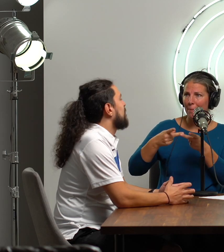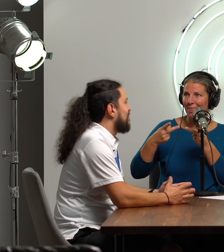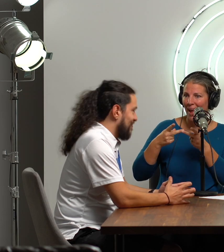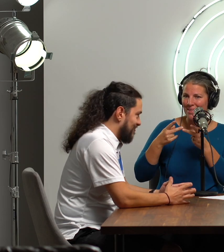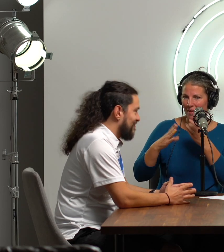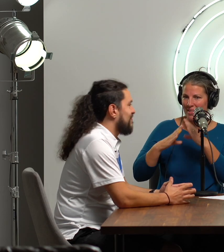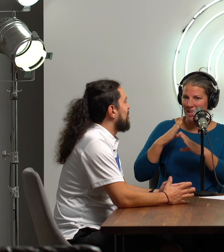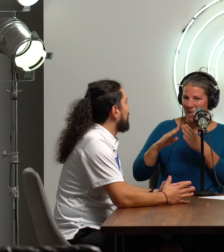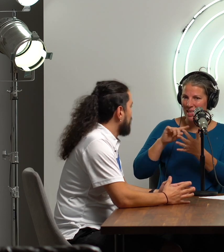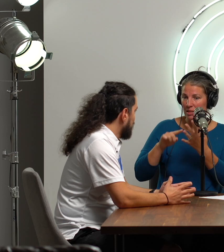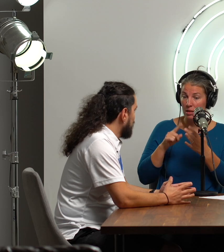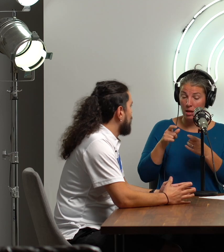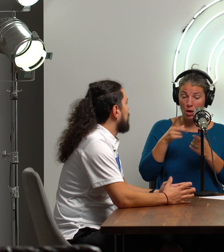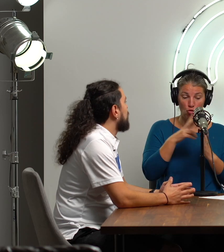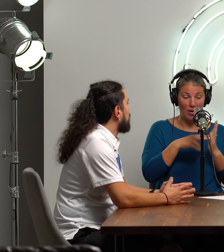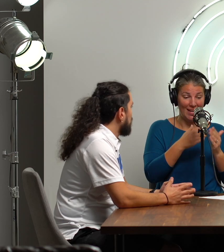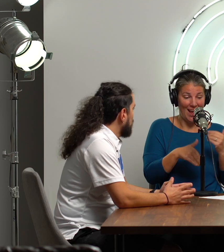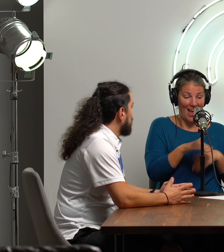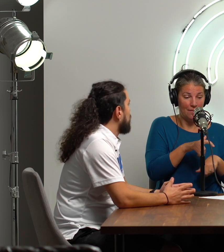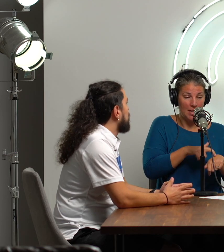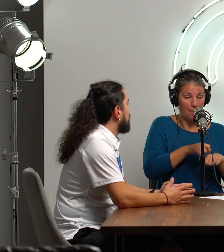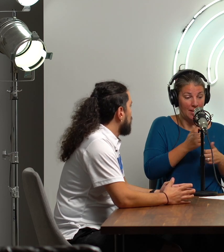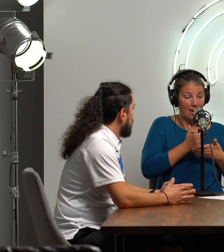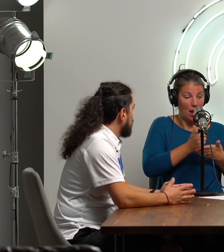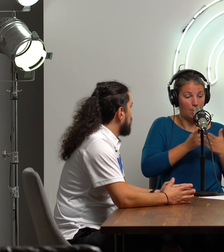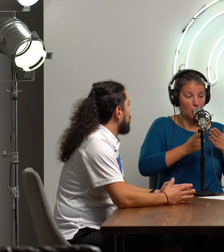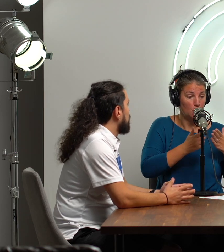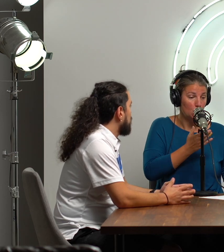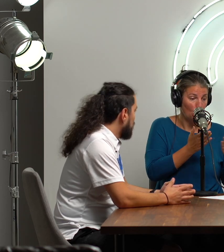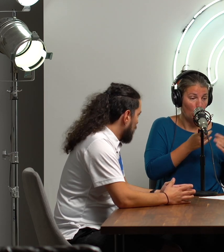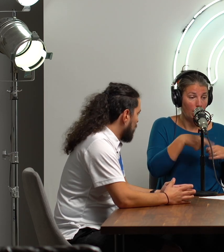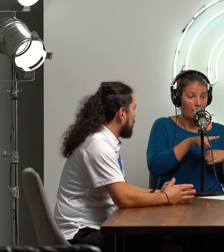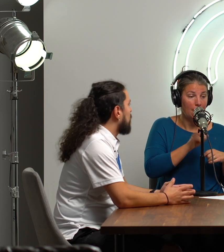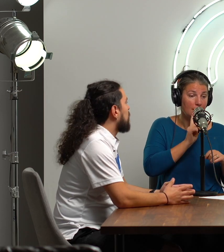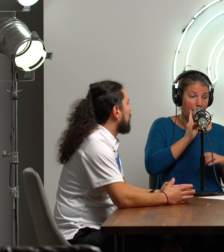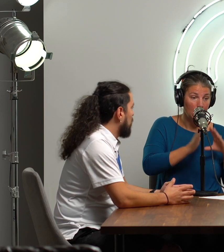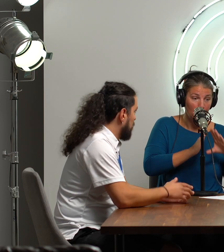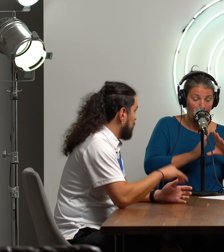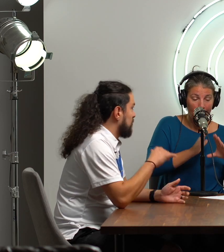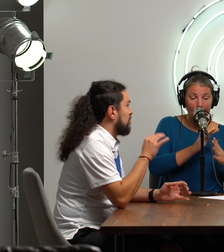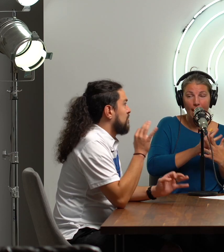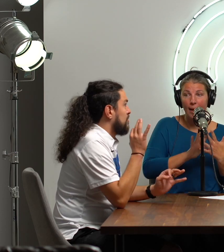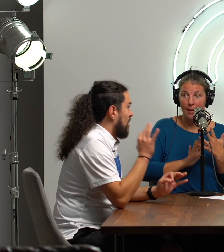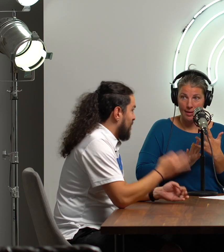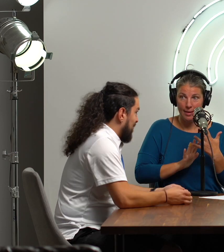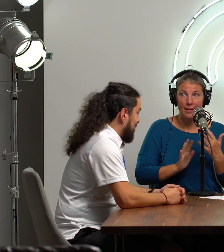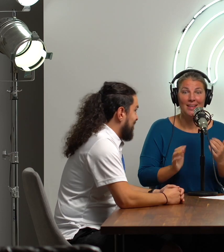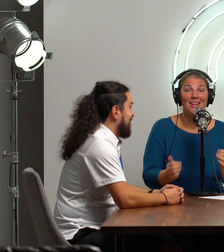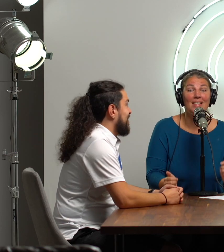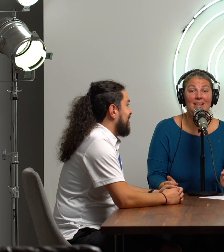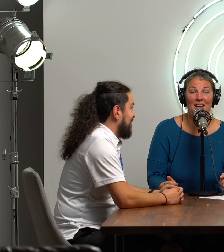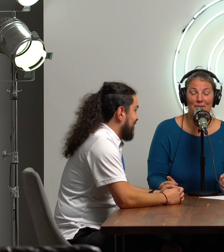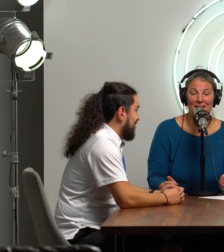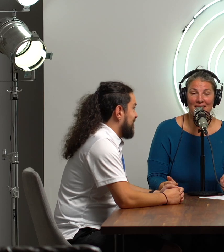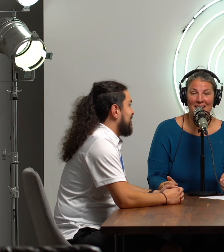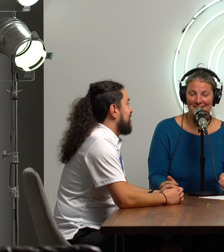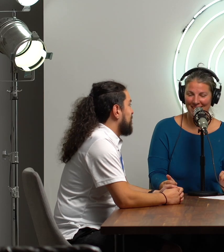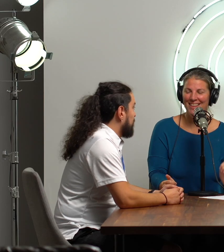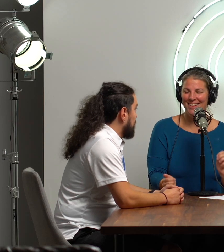help serve those who are in our deaf community and so it was one of those things I've had to learn so